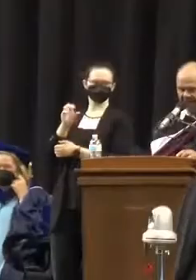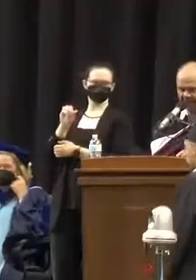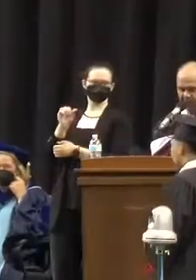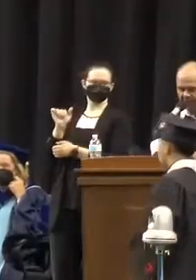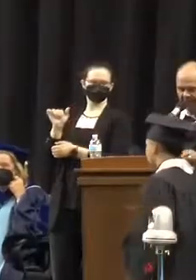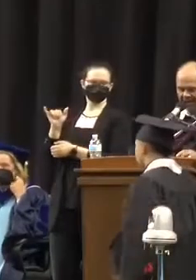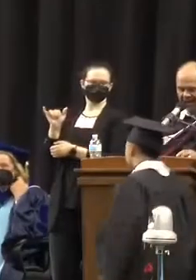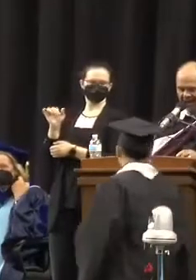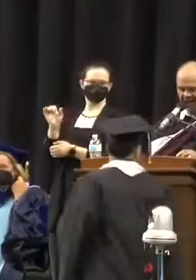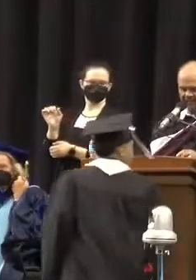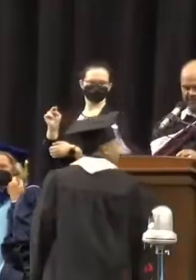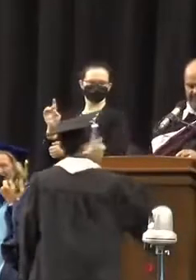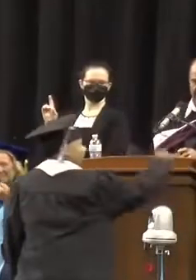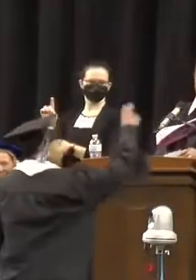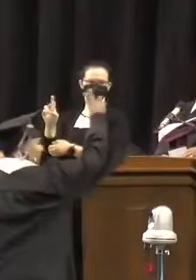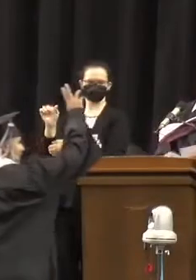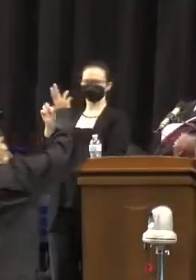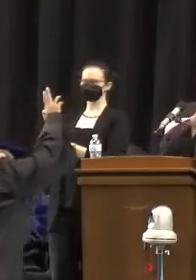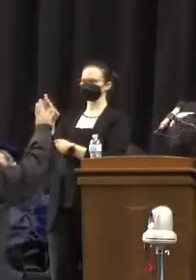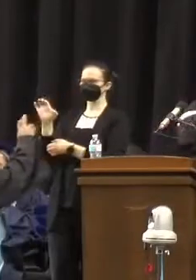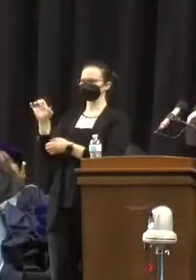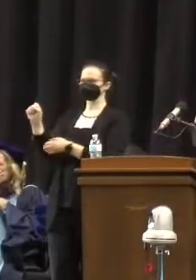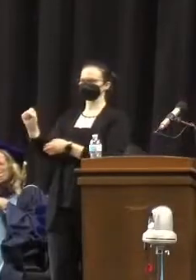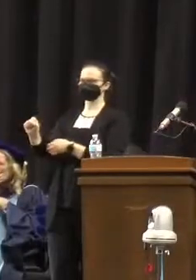Raymond Matthew Valladares,